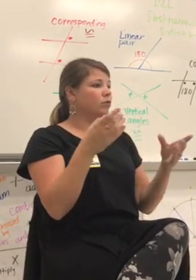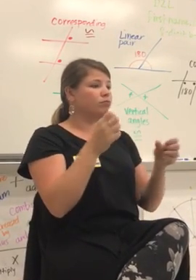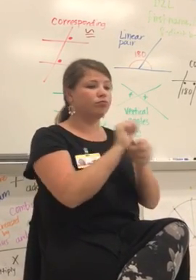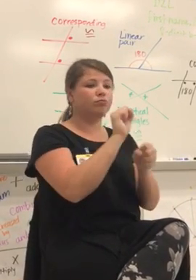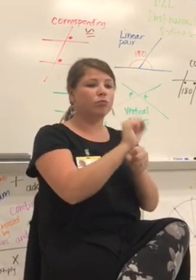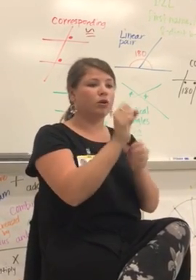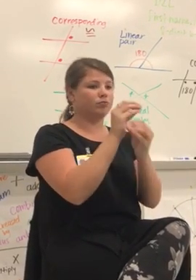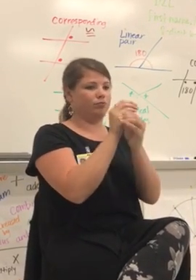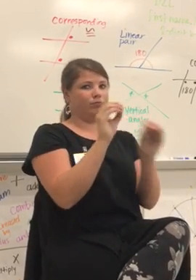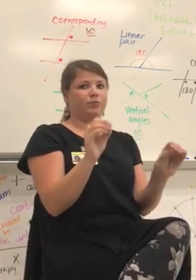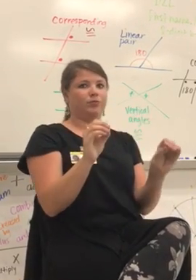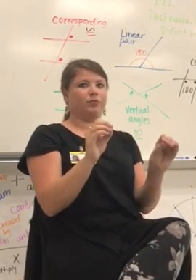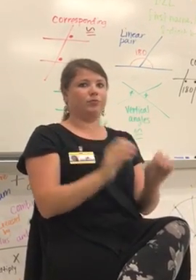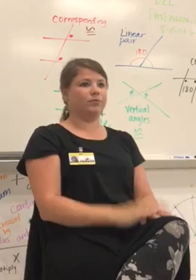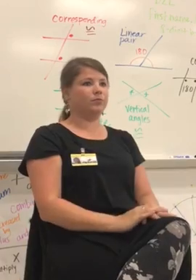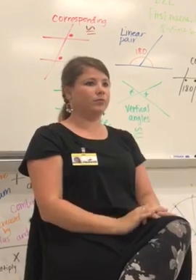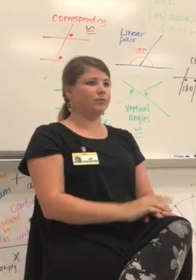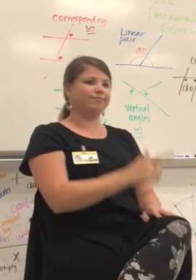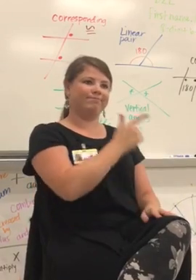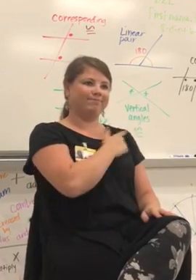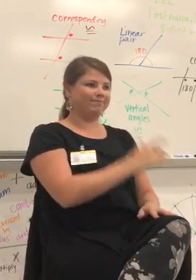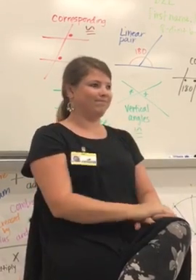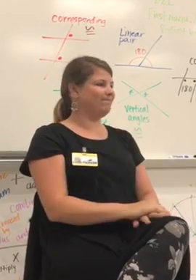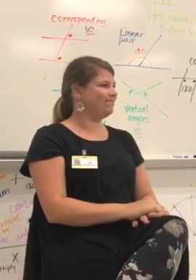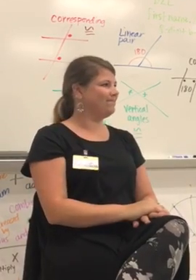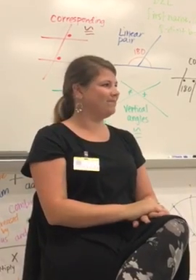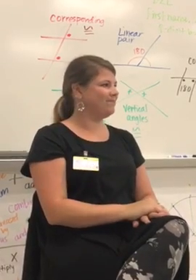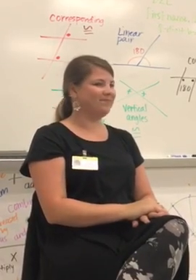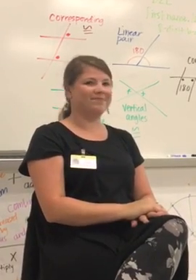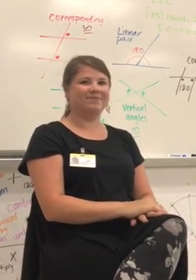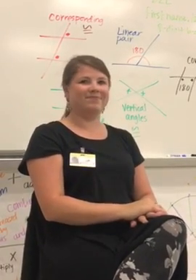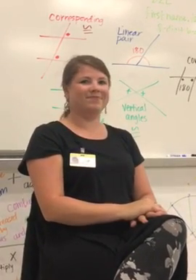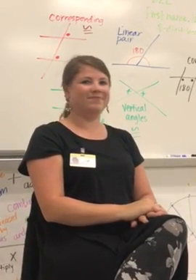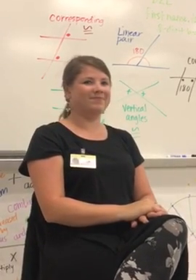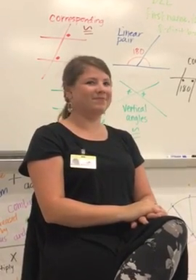I'm sure y'all will get a chance too. Don't worry. I've been